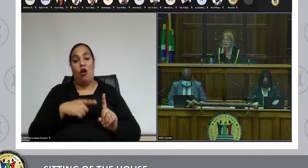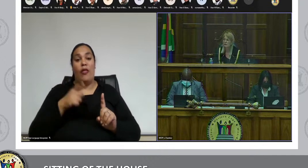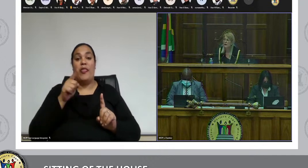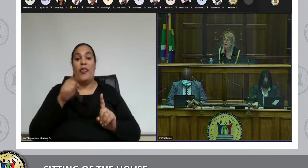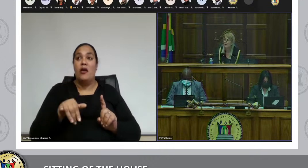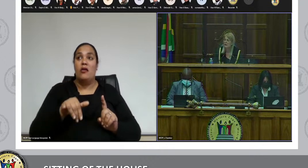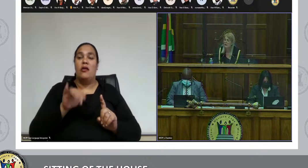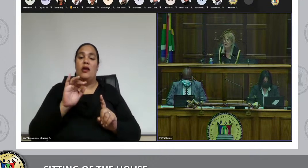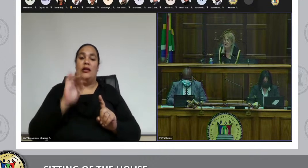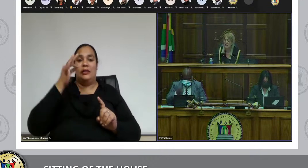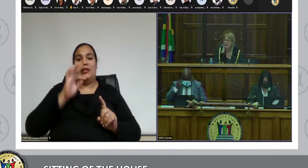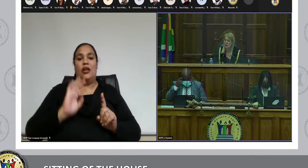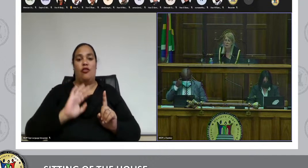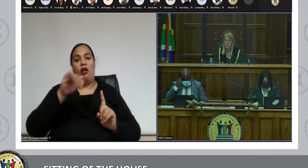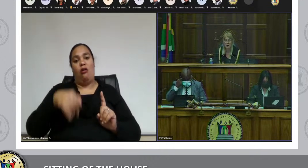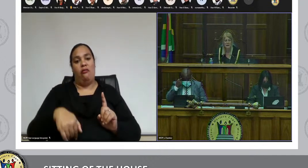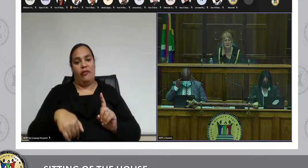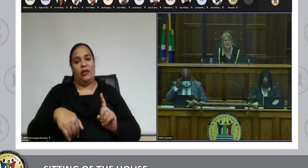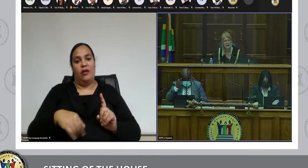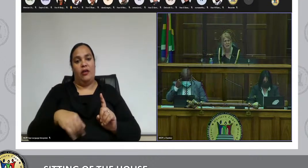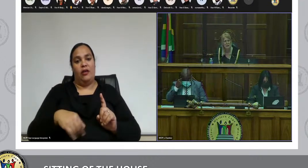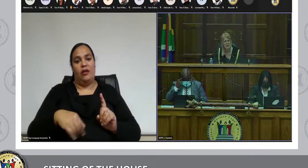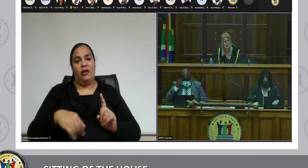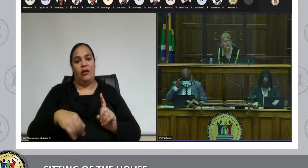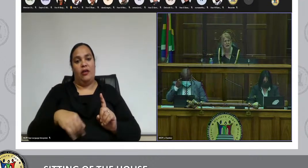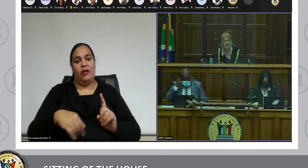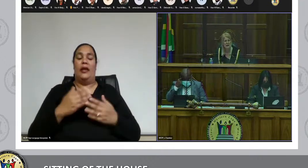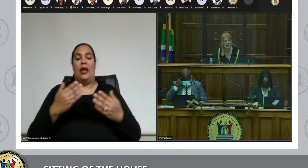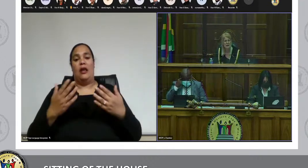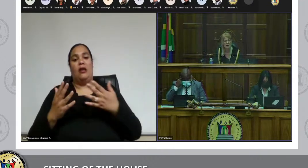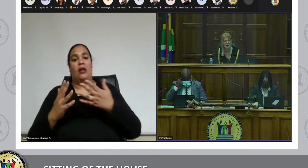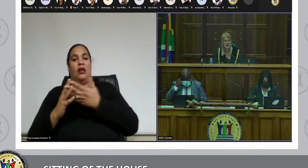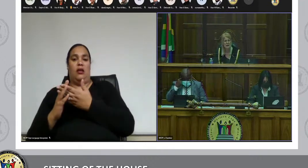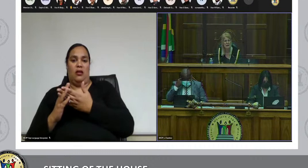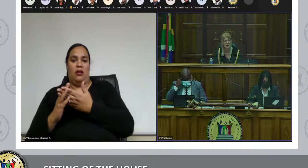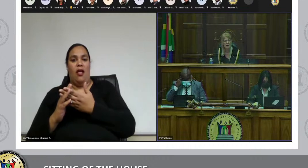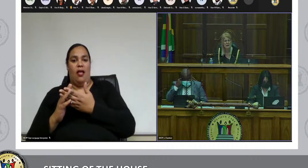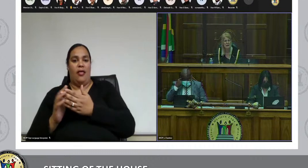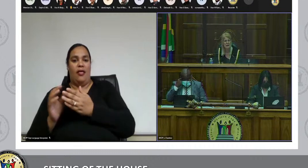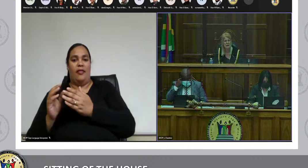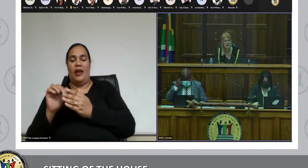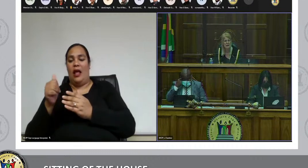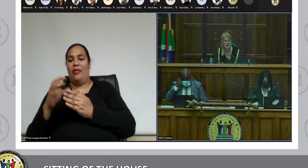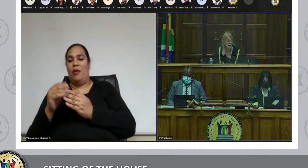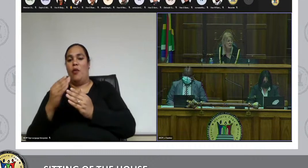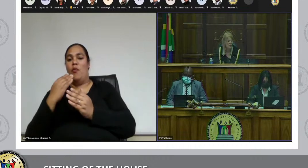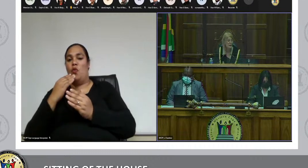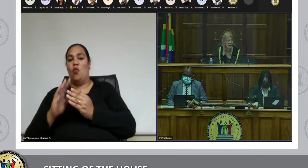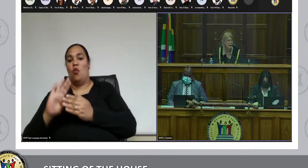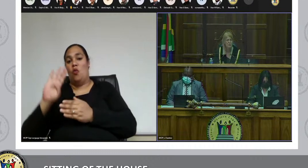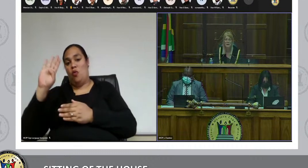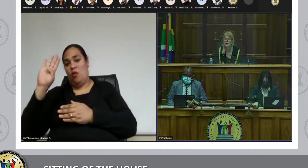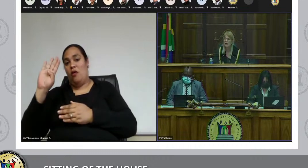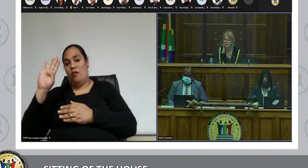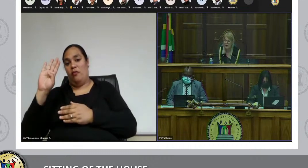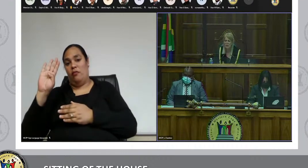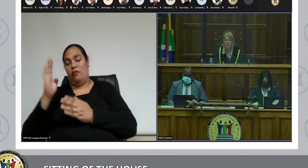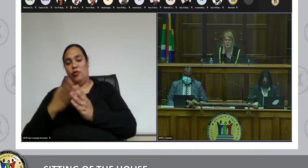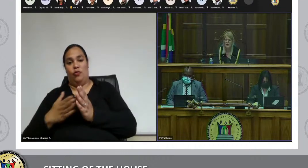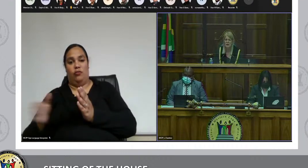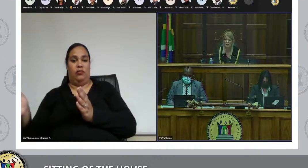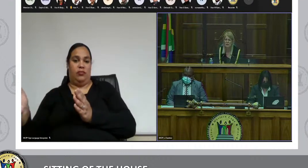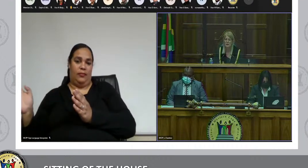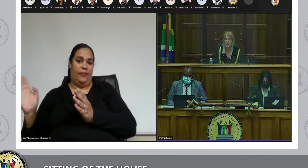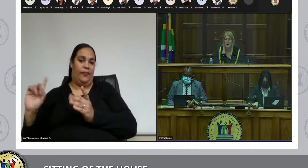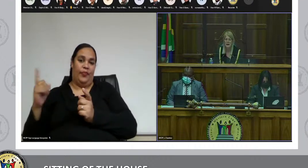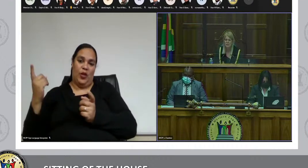decide after the fact that Honourable Moran can come in and I have to move another member whose hands has been up out